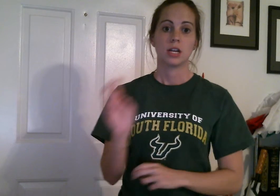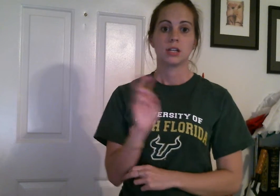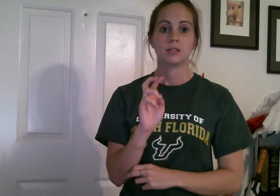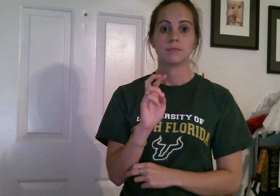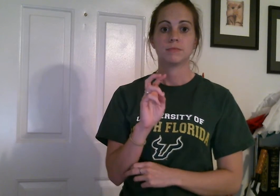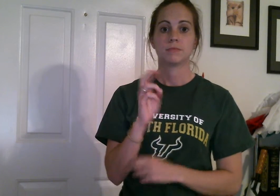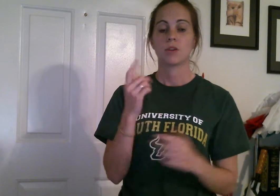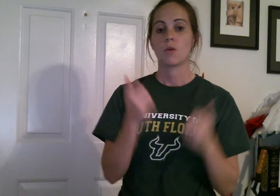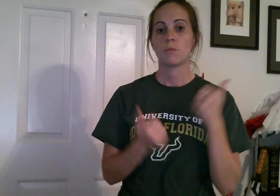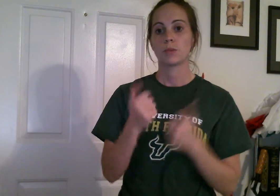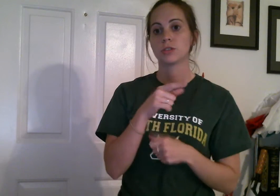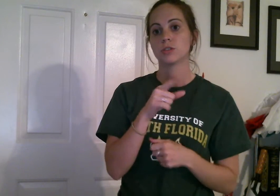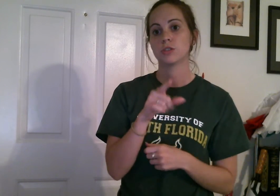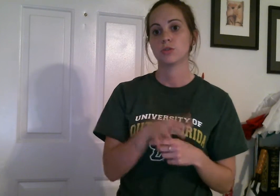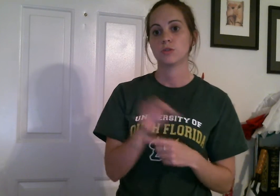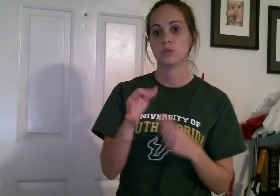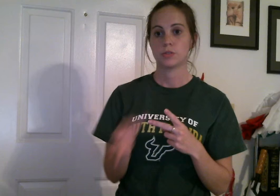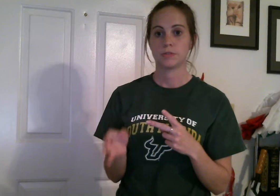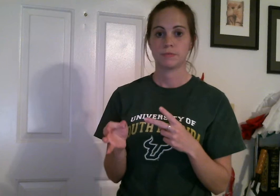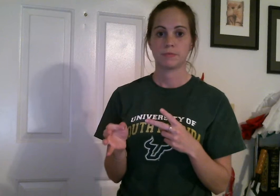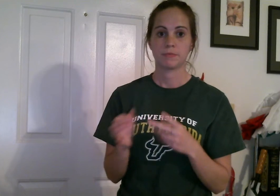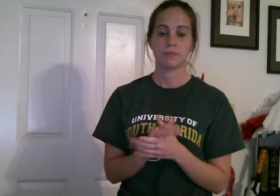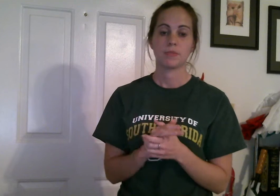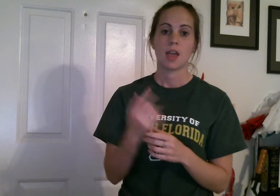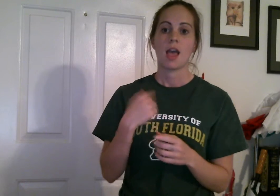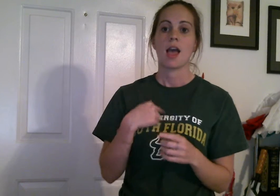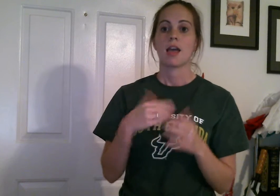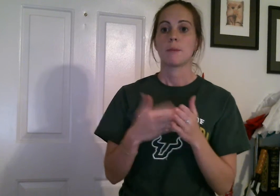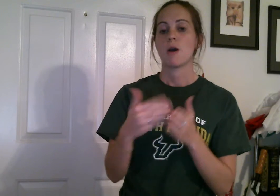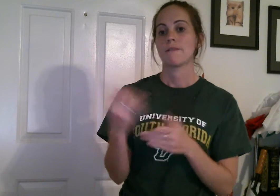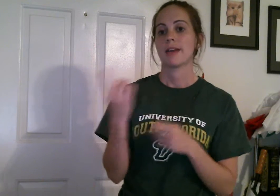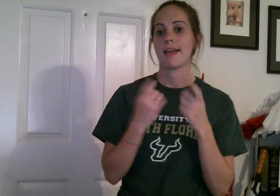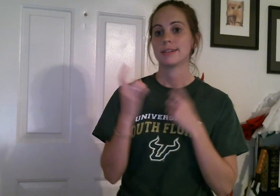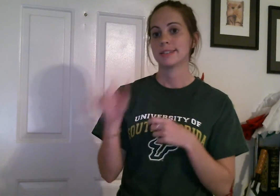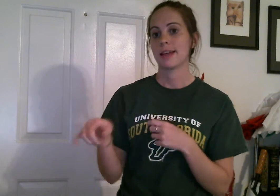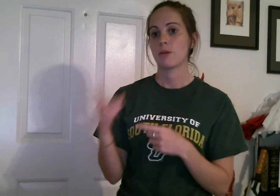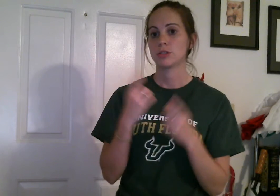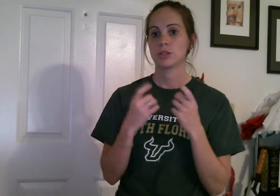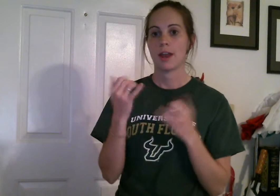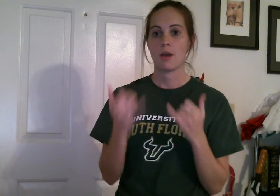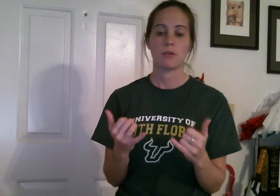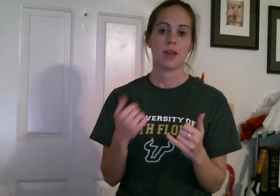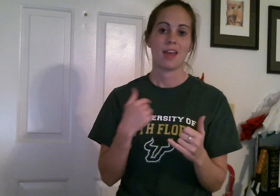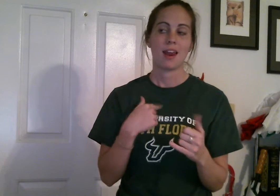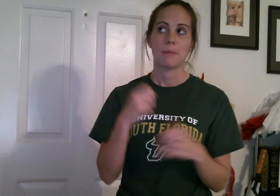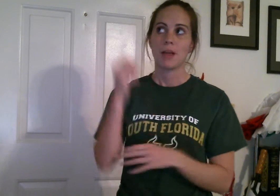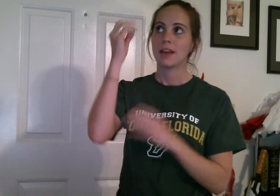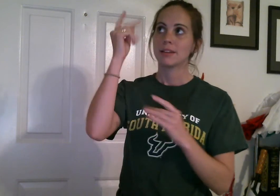you choose? Which is the best? And I'm often asked this question now, and I'm like, okay, I have to be honest. And